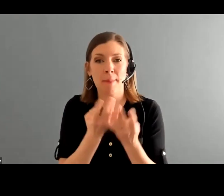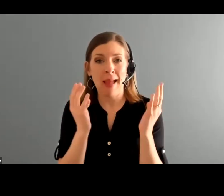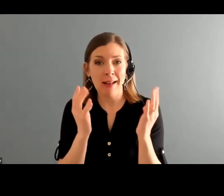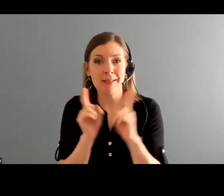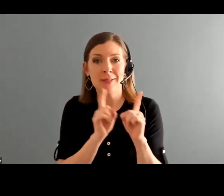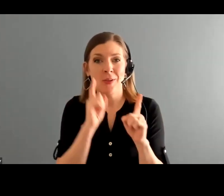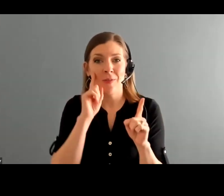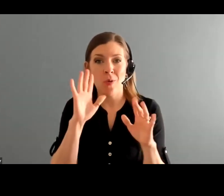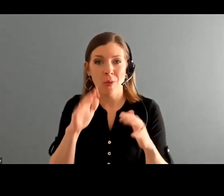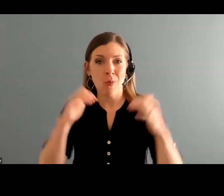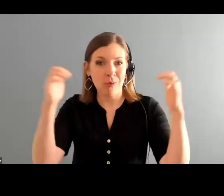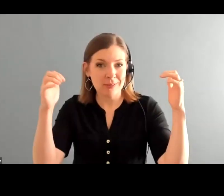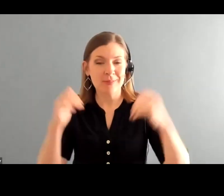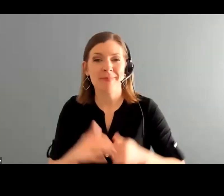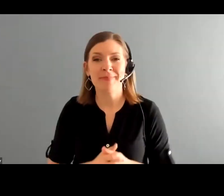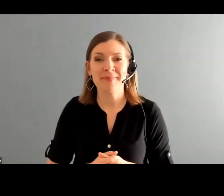the audience. So